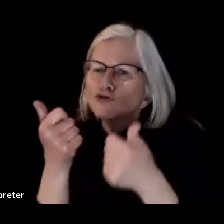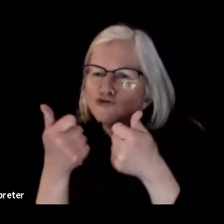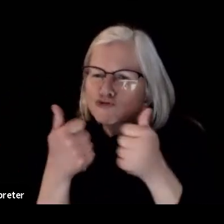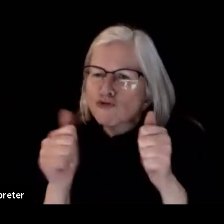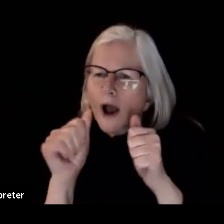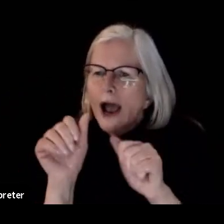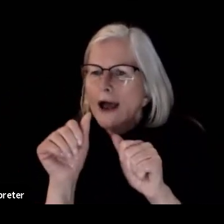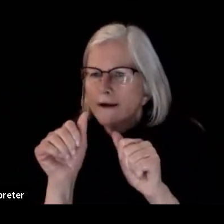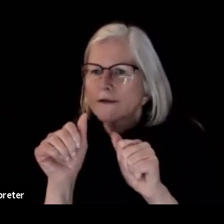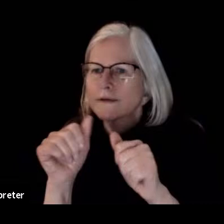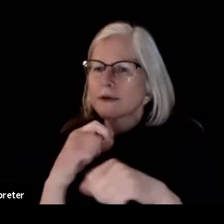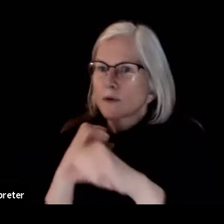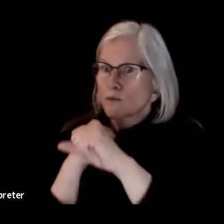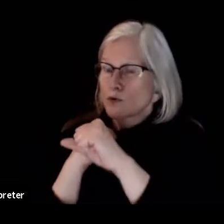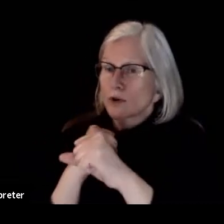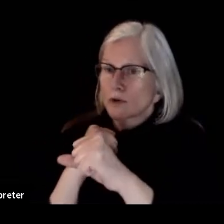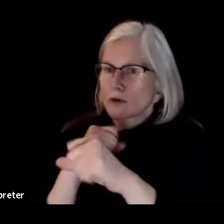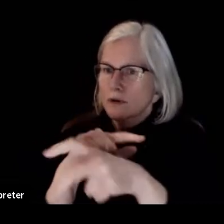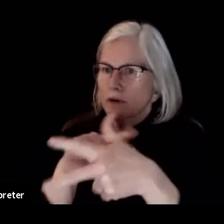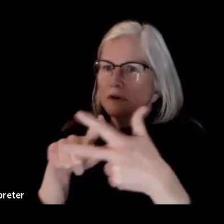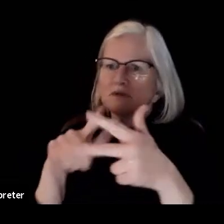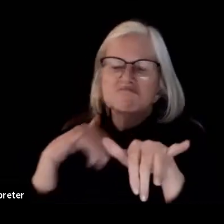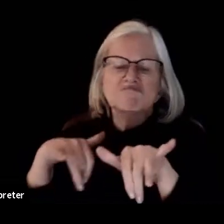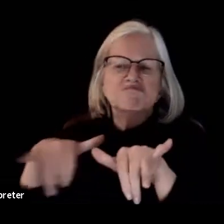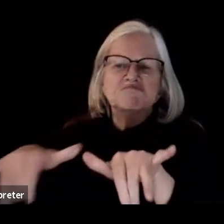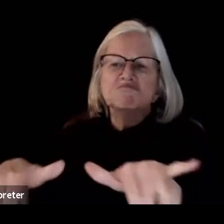consistent from different